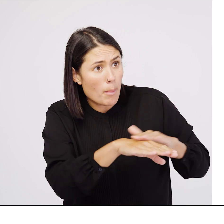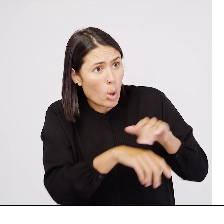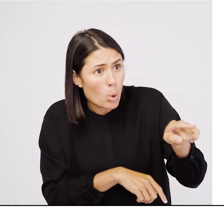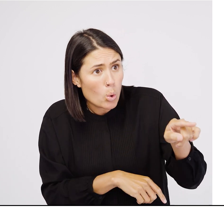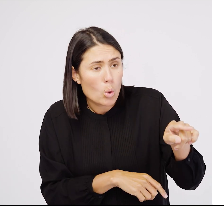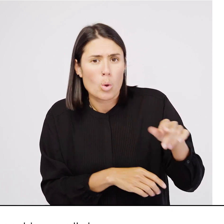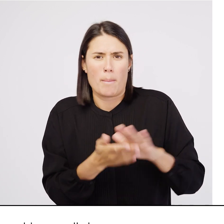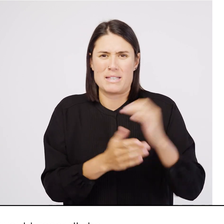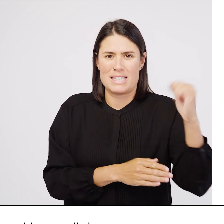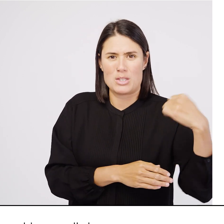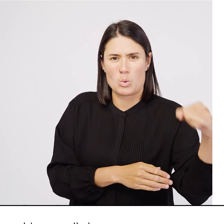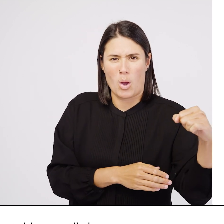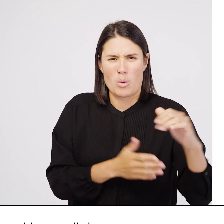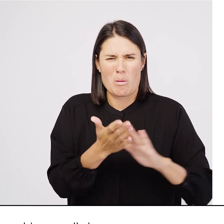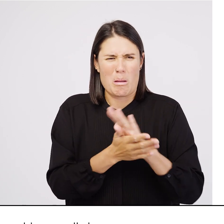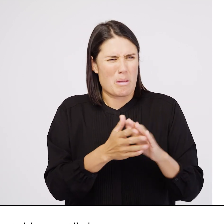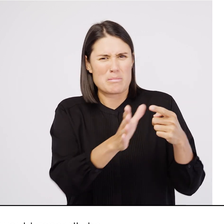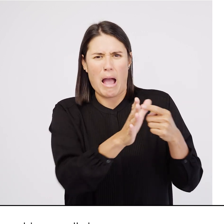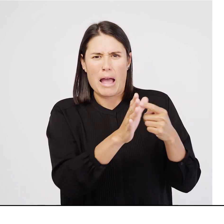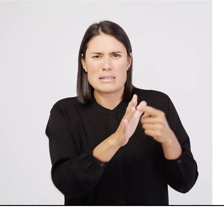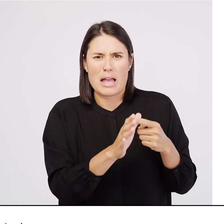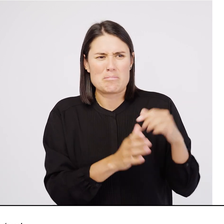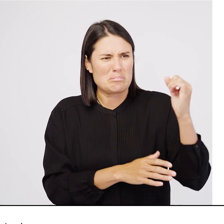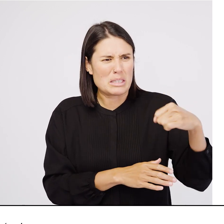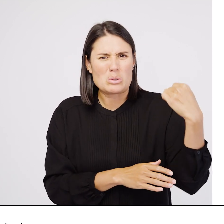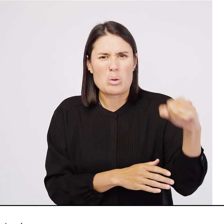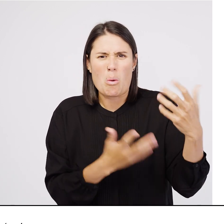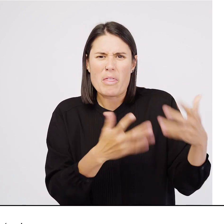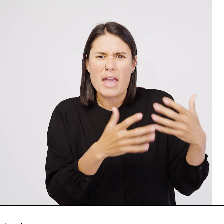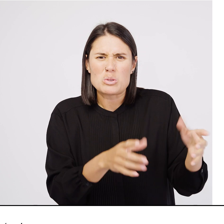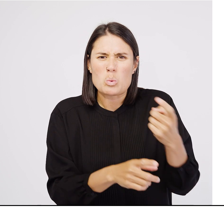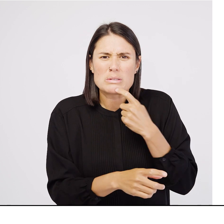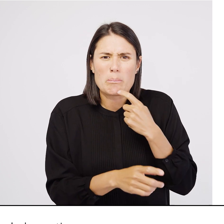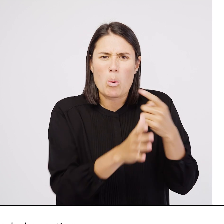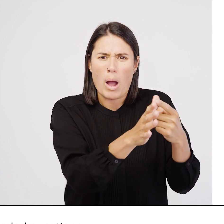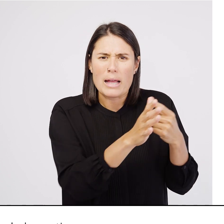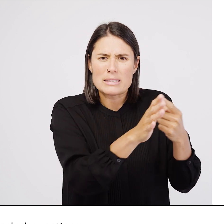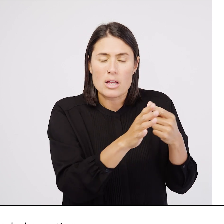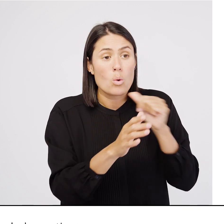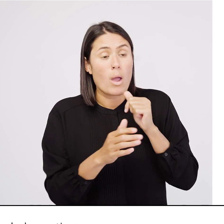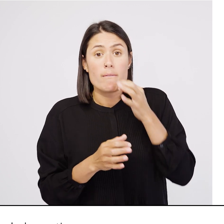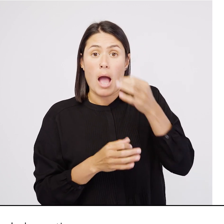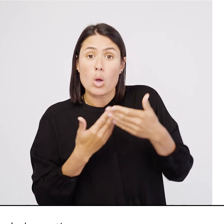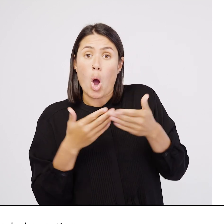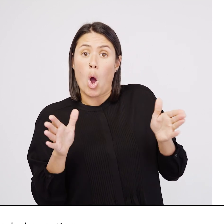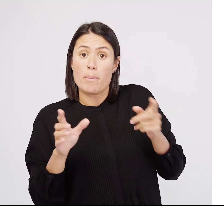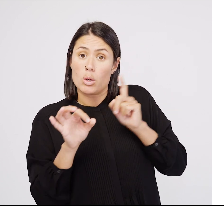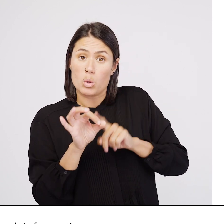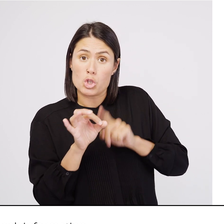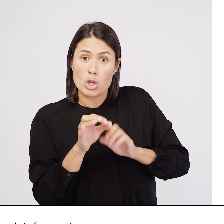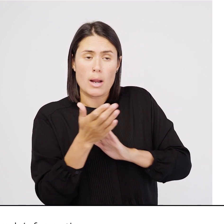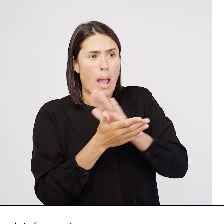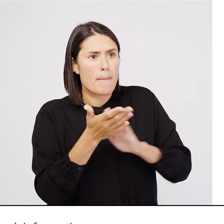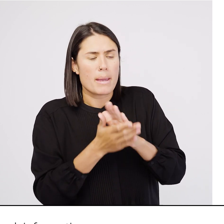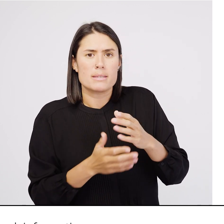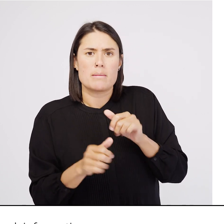blue?" See how the answer would generally be yes or no? So asking open-ended questions